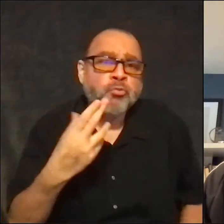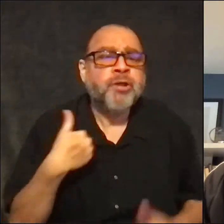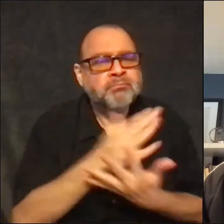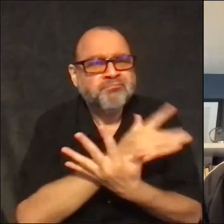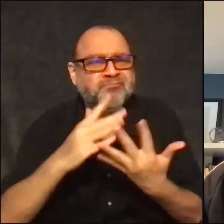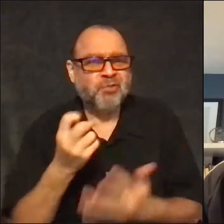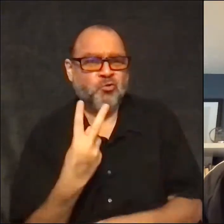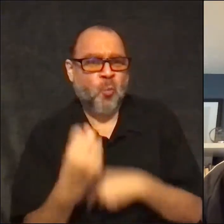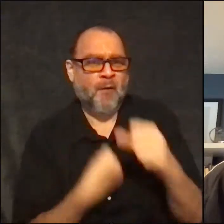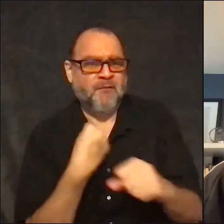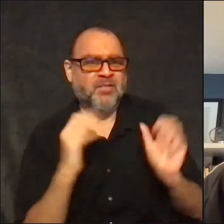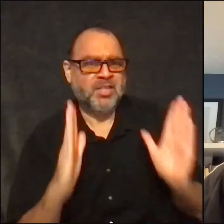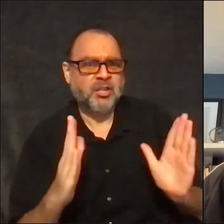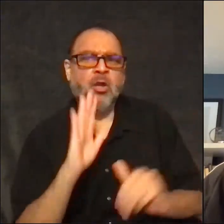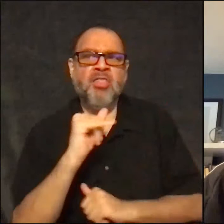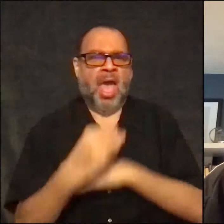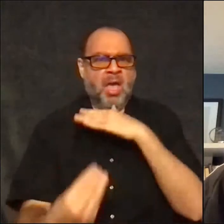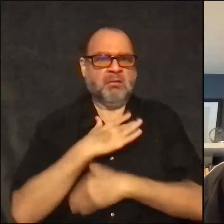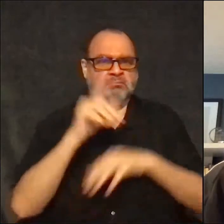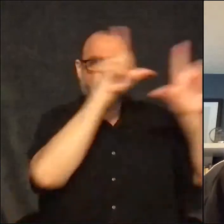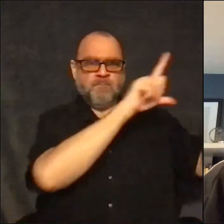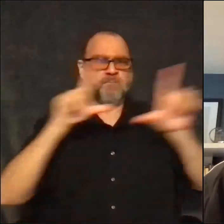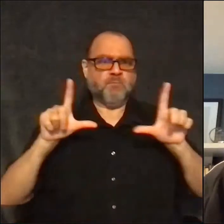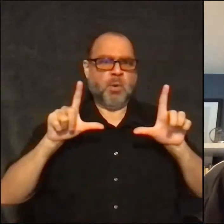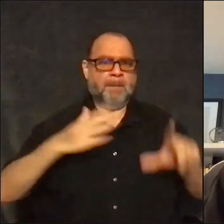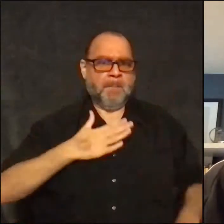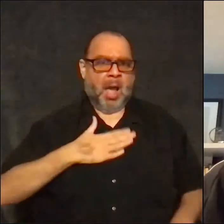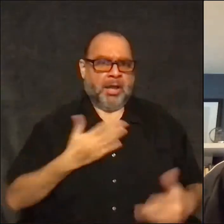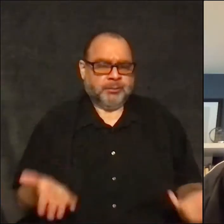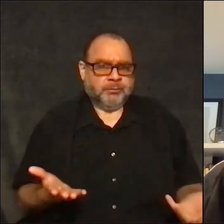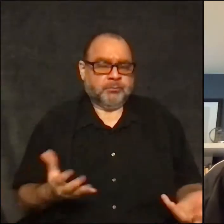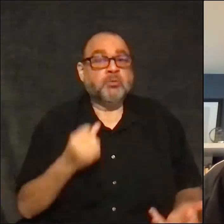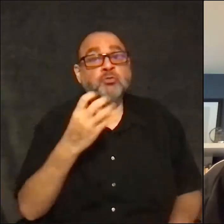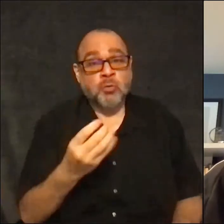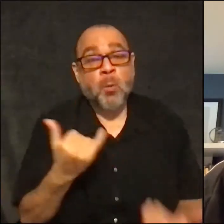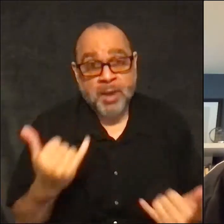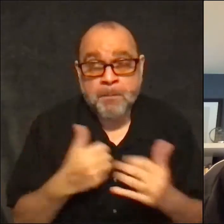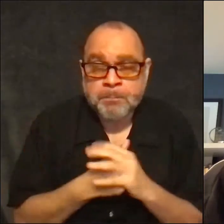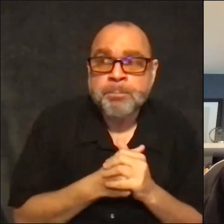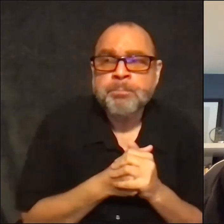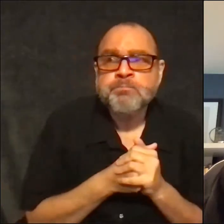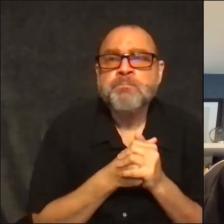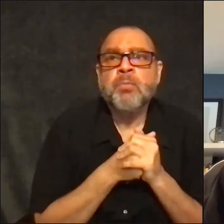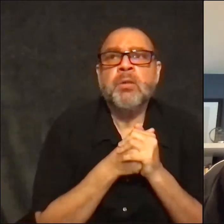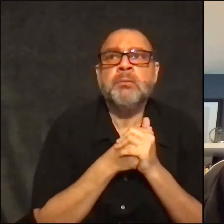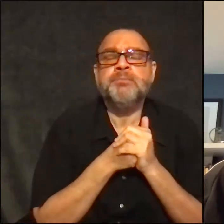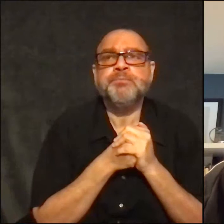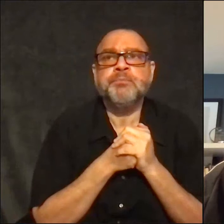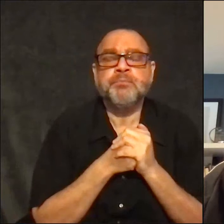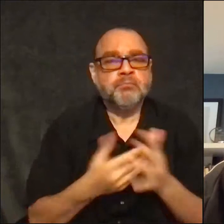longer shocked when I talk to a black person, especially a leader, that has found themselves navigating white spaces,